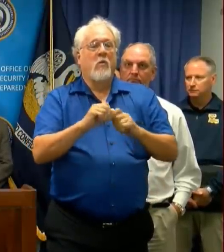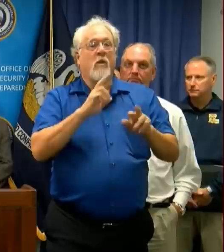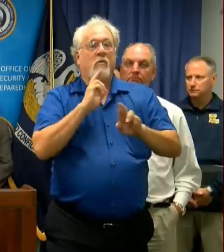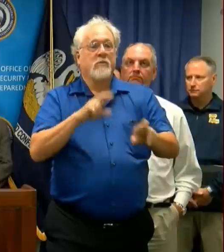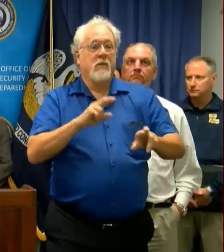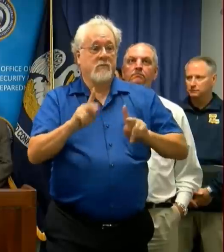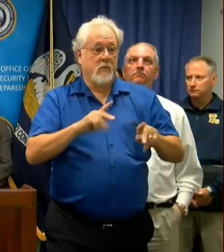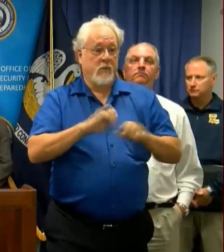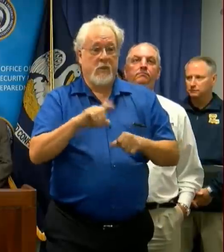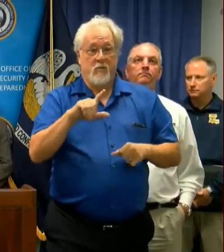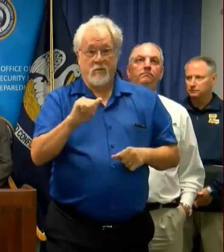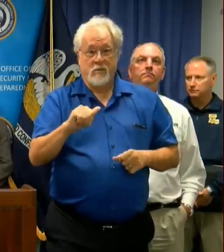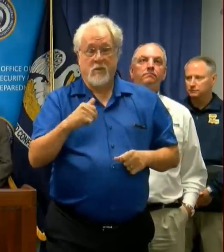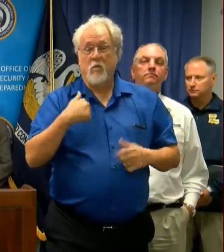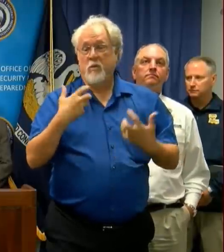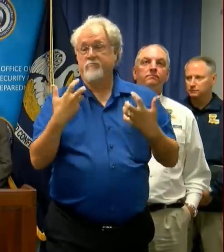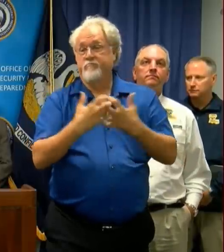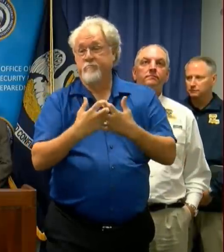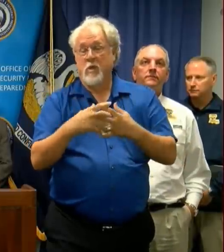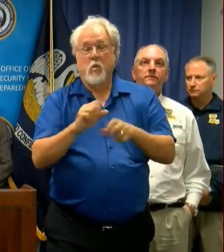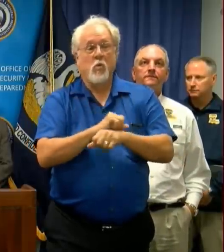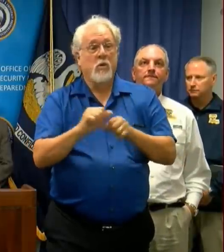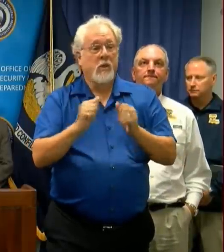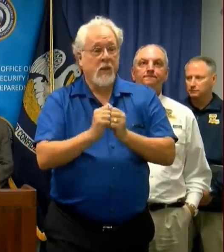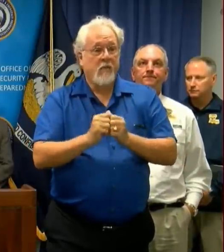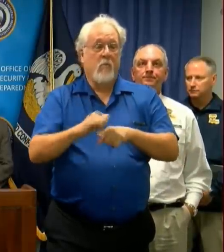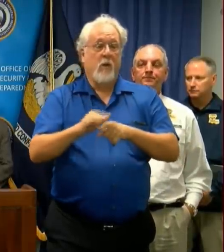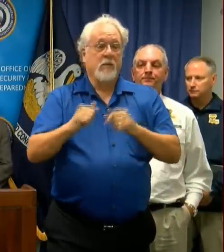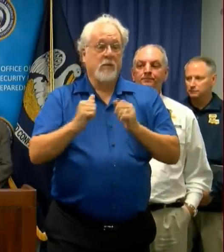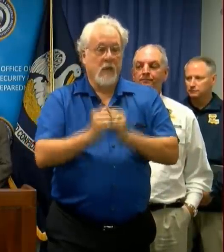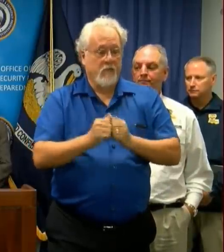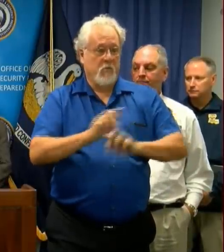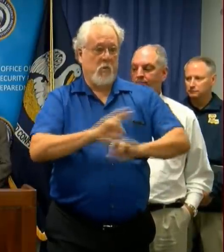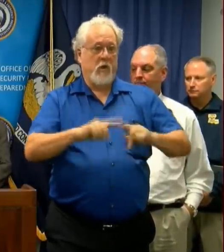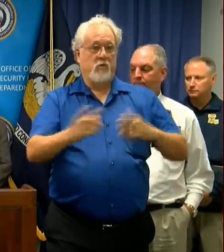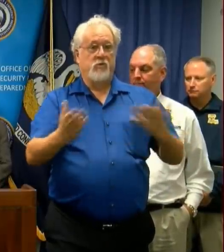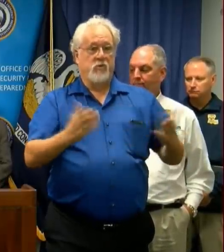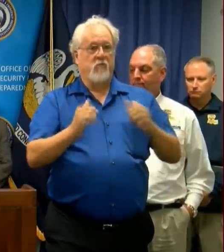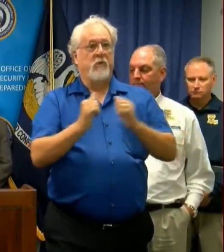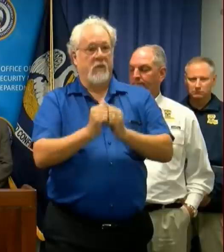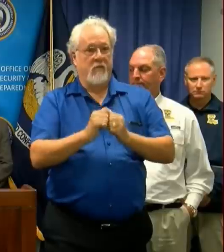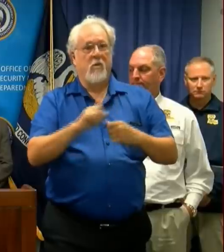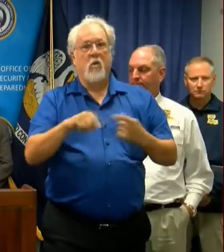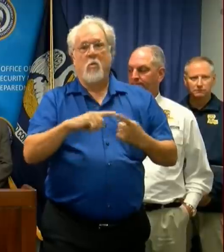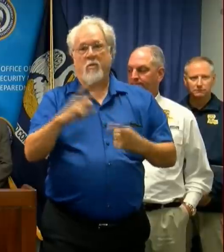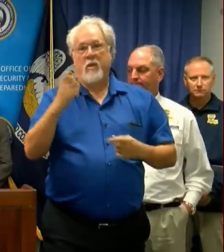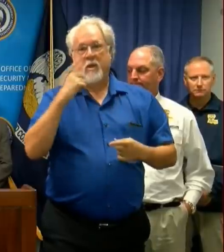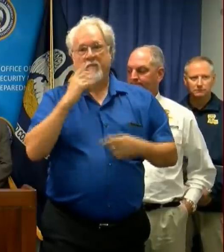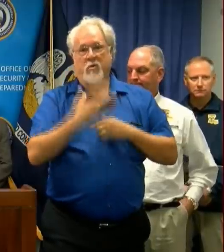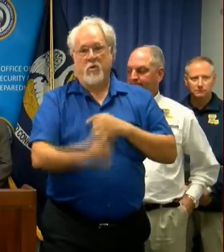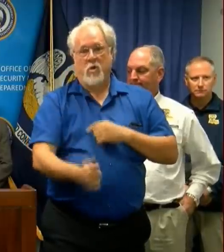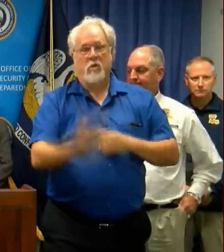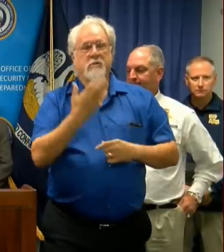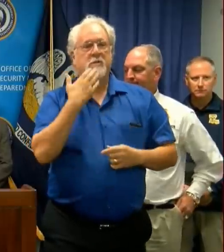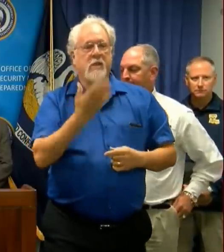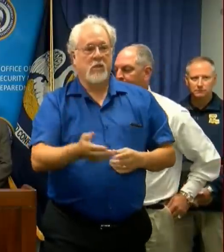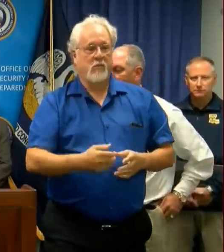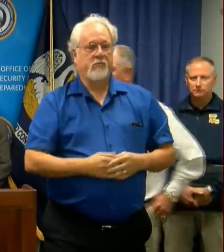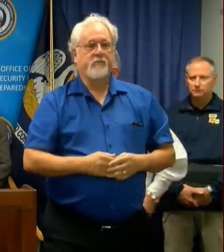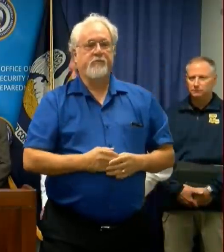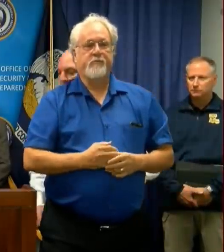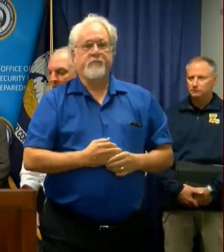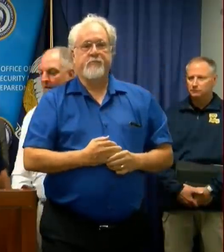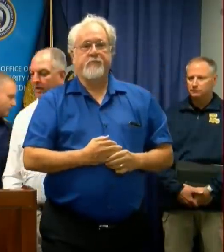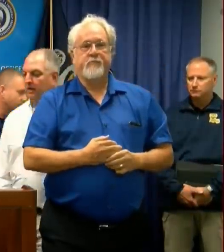in Louisiana. We operate together, we practice together, and we're ready to serve this state together when the governor calls for us. Thank you.